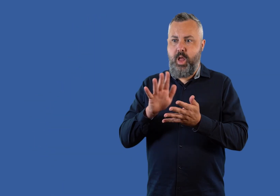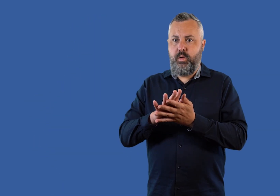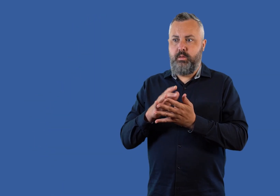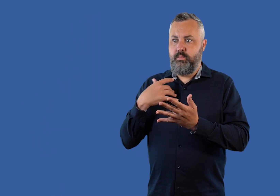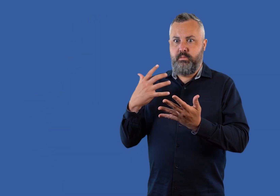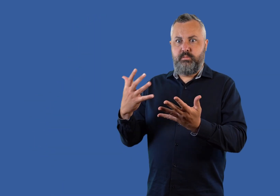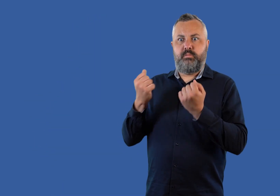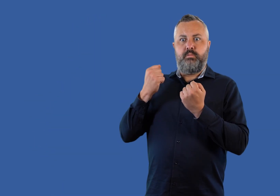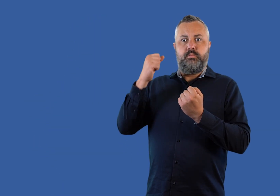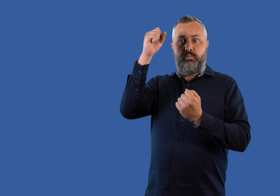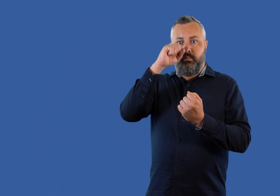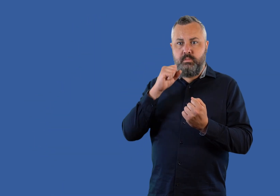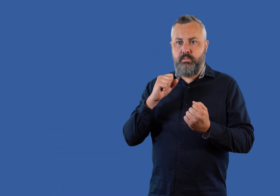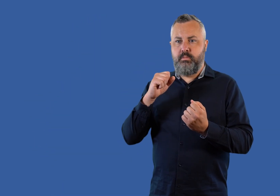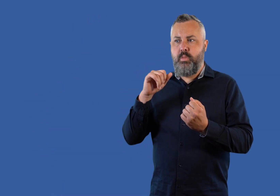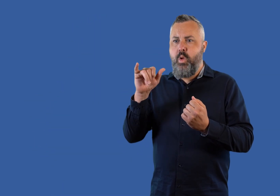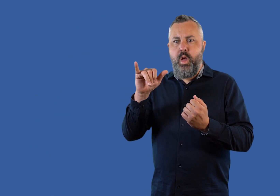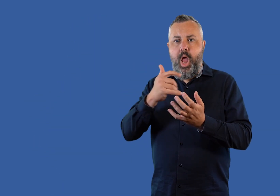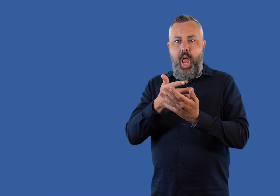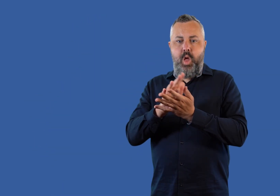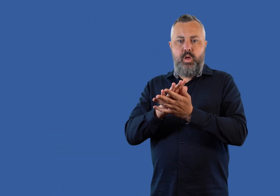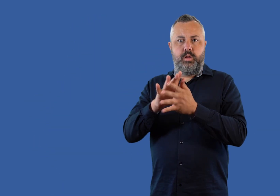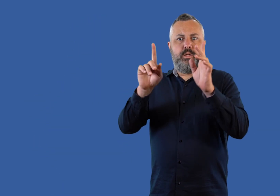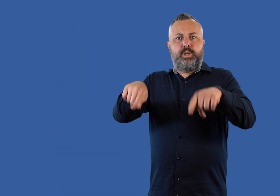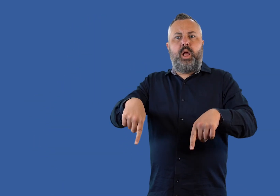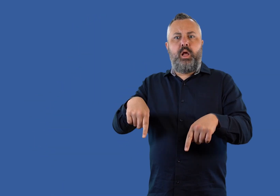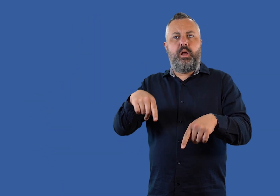Okay, so how can I catch this, or how does it start?